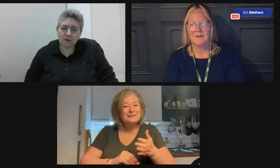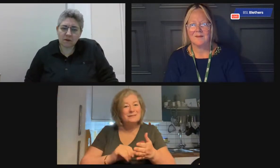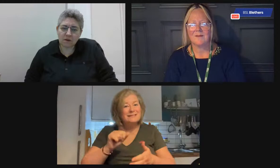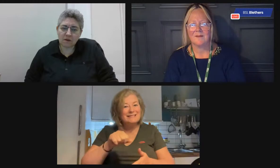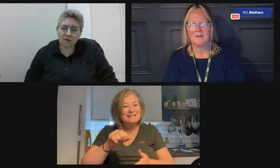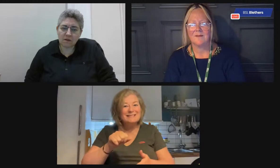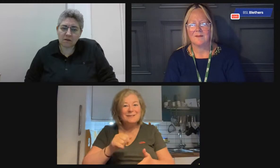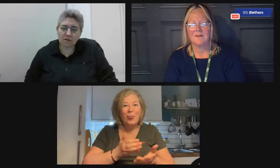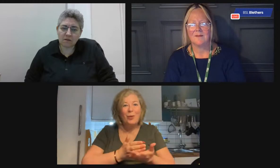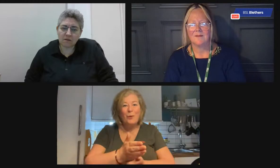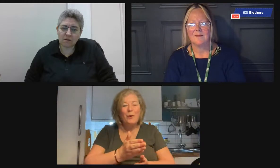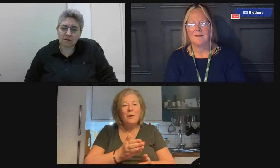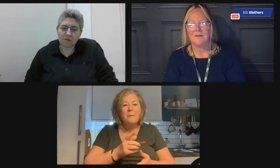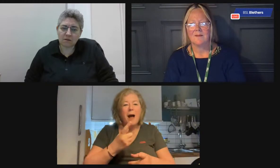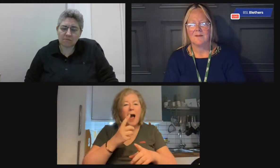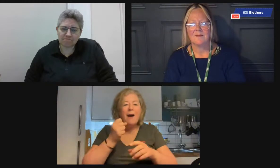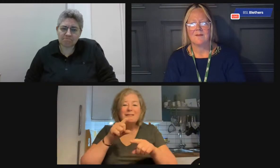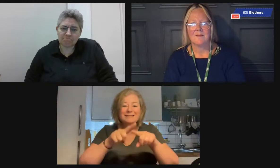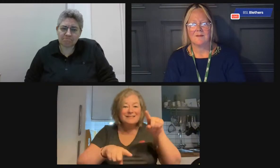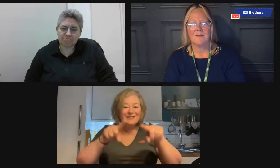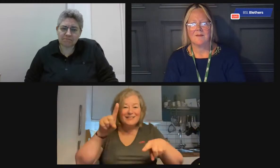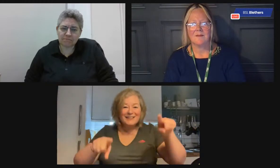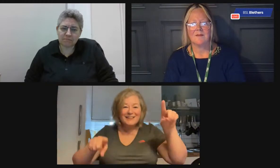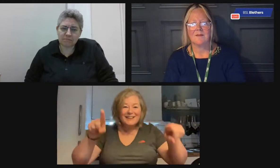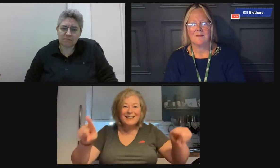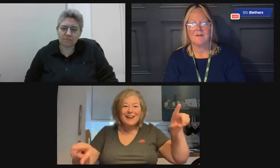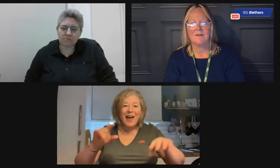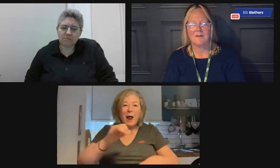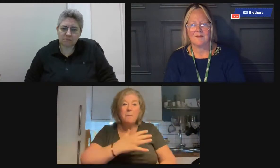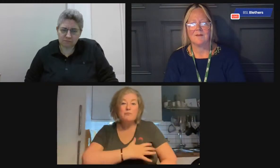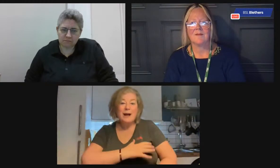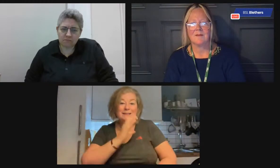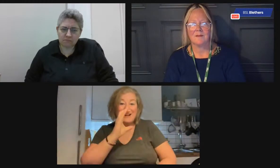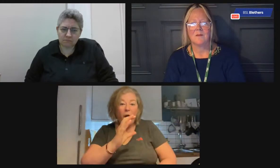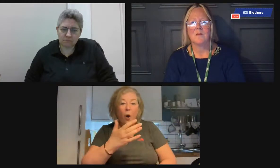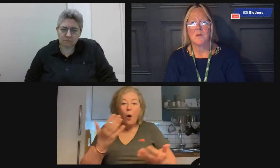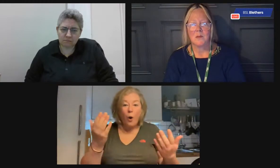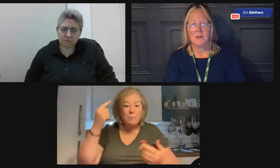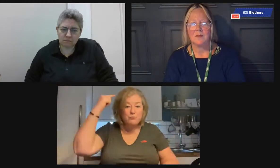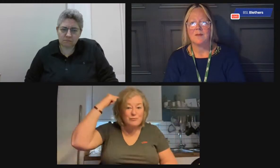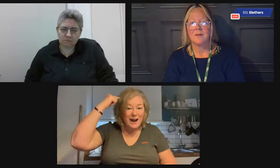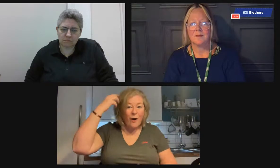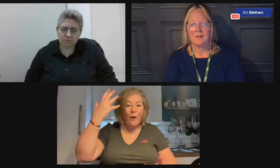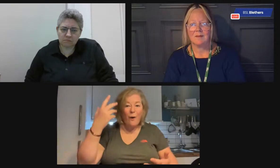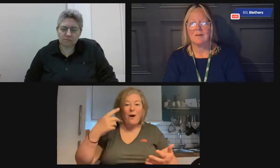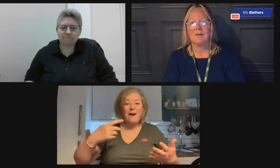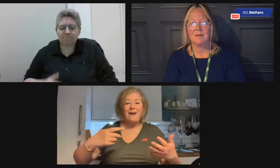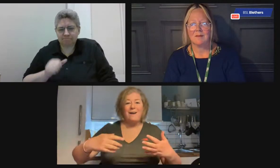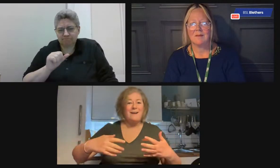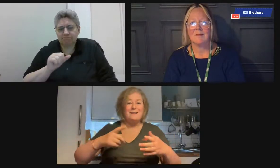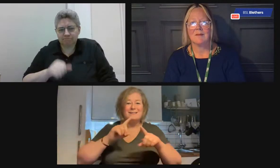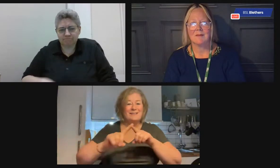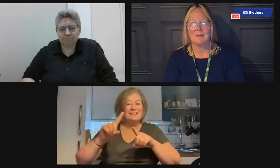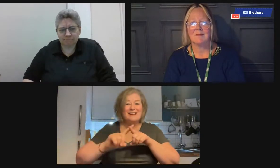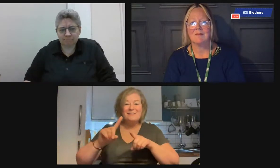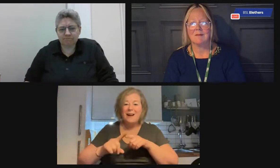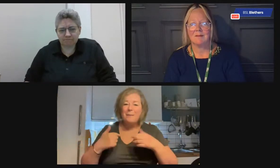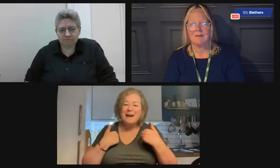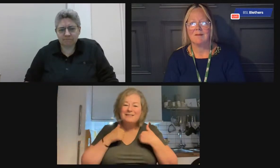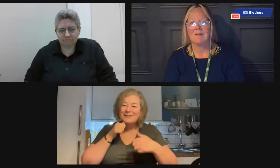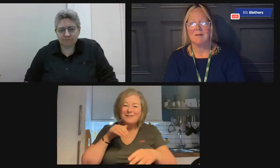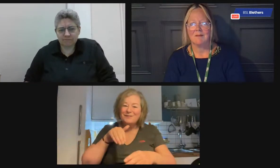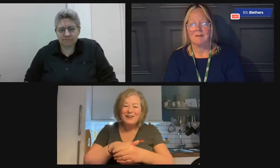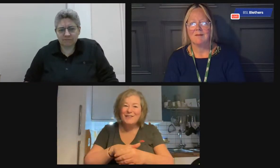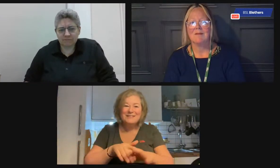Yeah, because in my experience, that's what I needed. Um, because everybody has